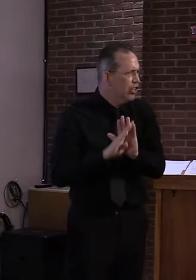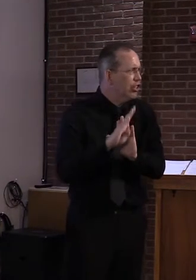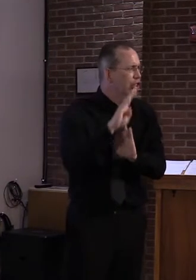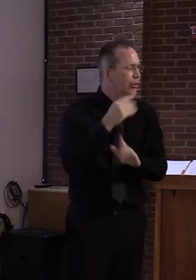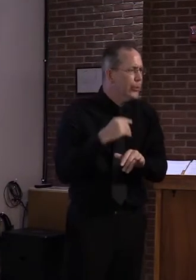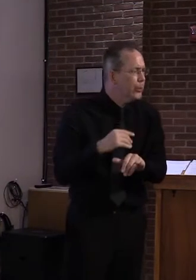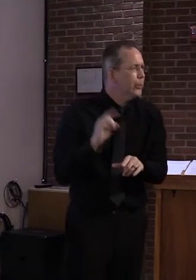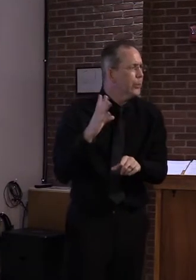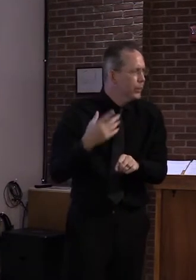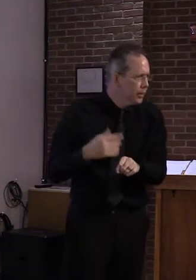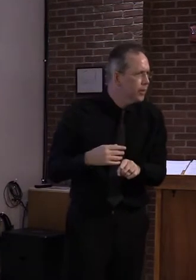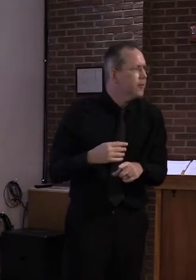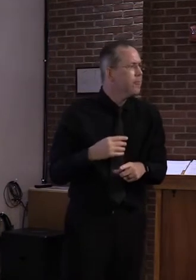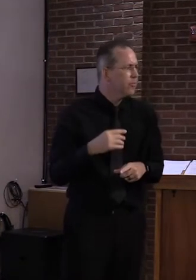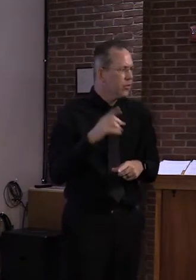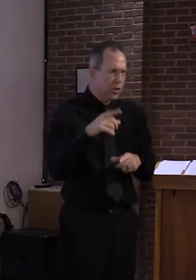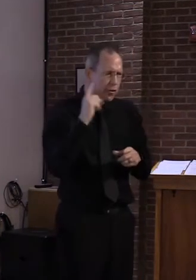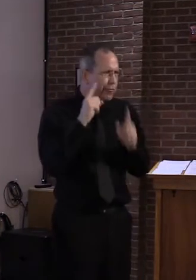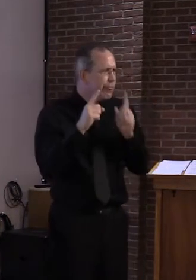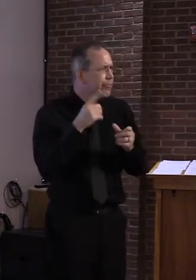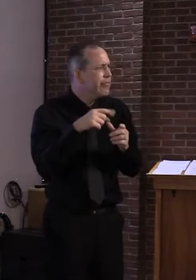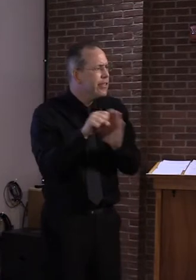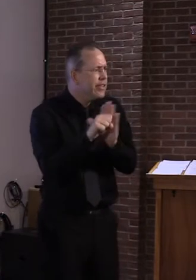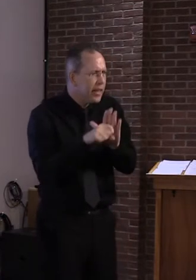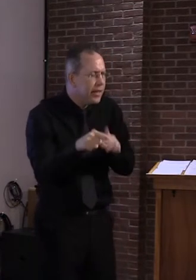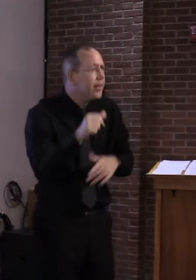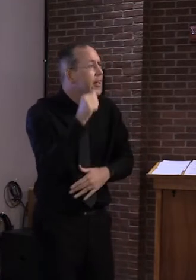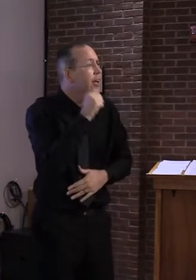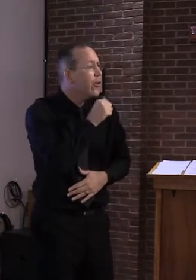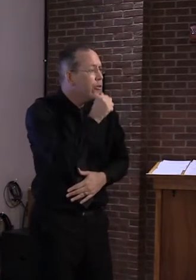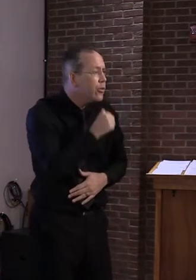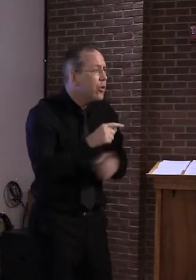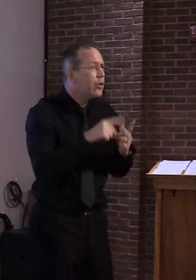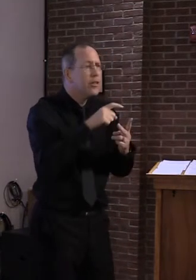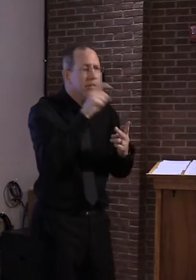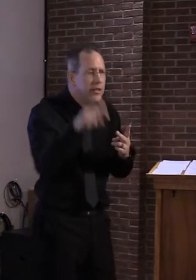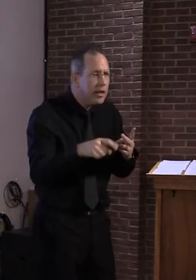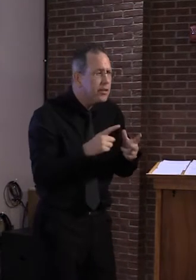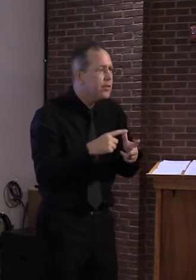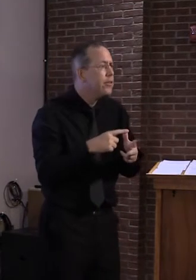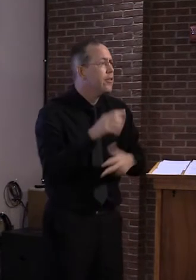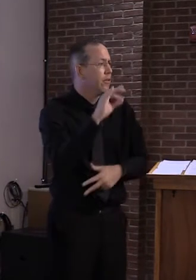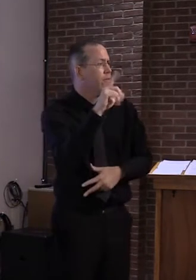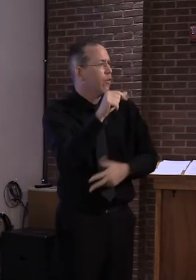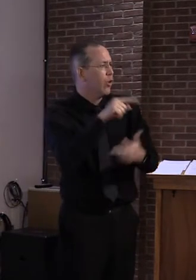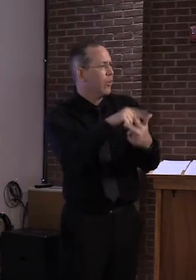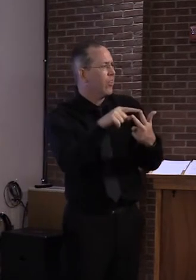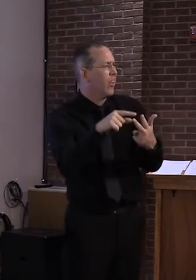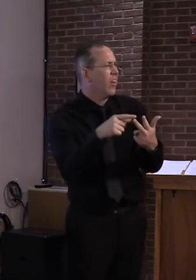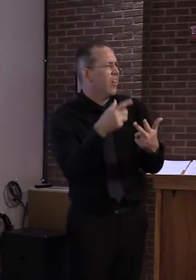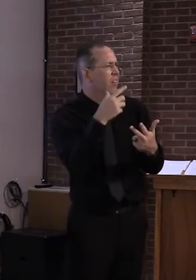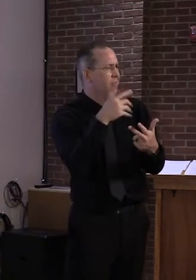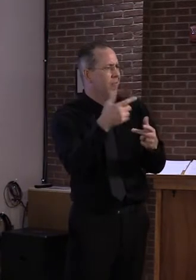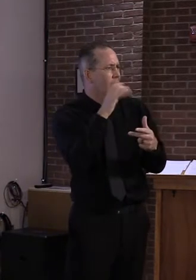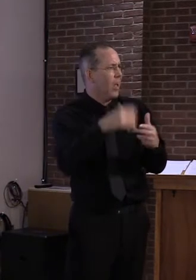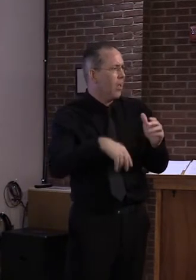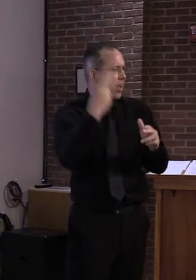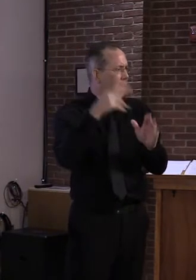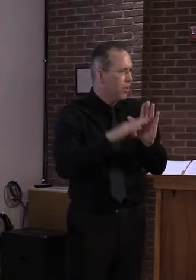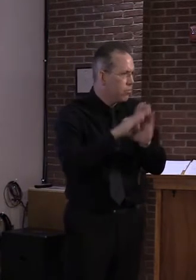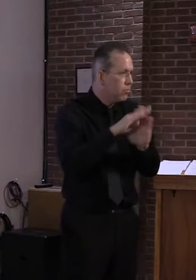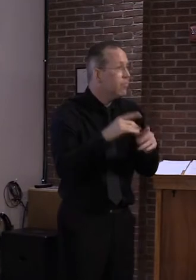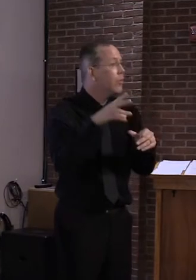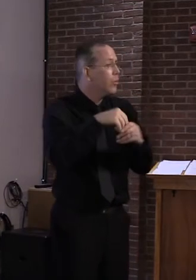states, obviously, that we've talked about, like Arizona and Texas and Florida, but they also include states like California that